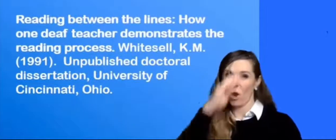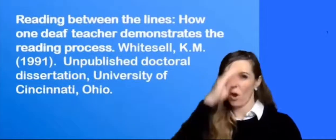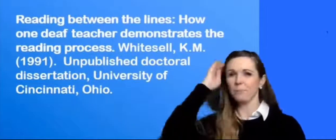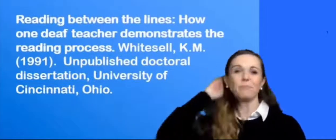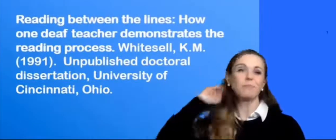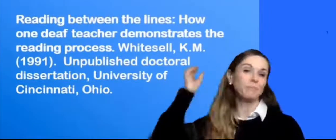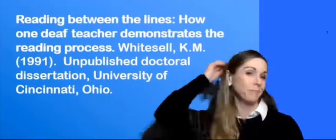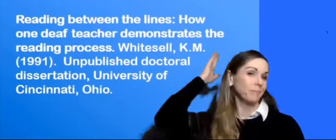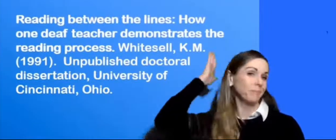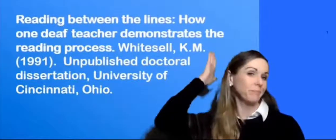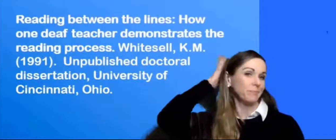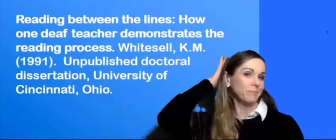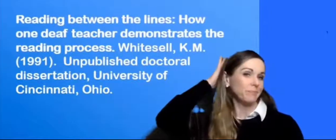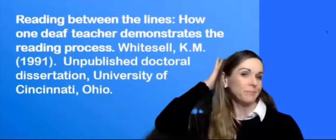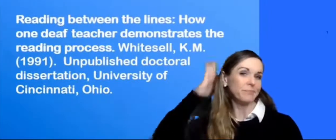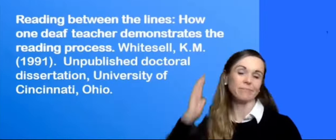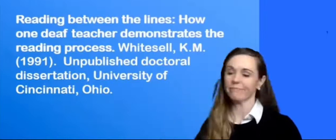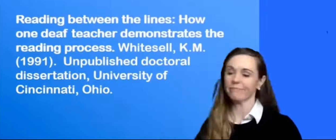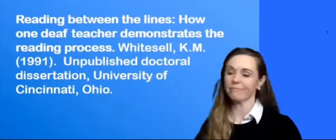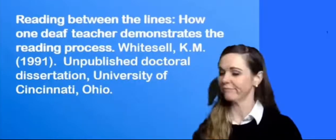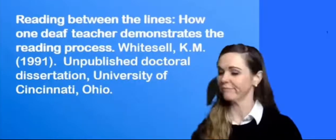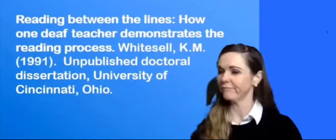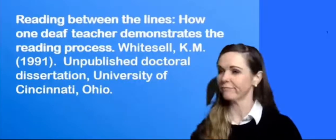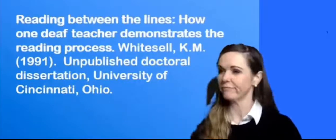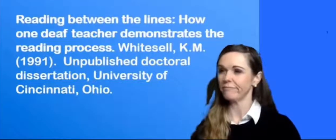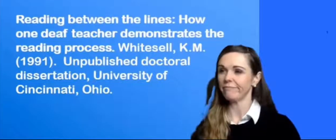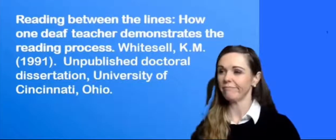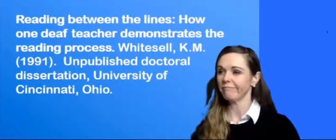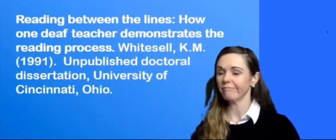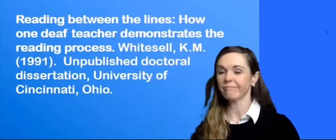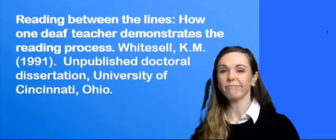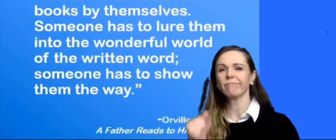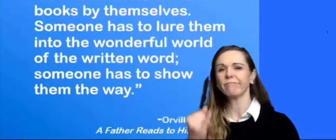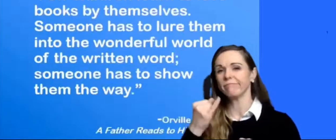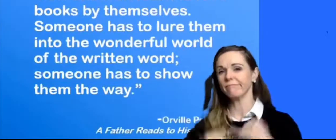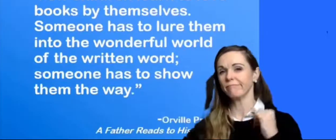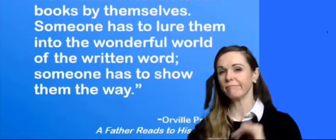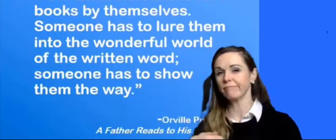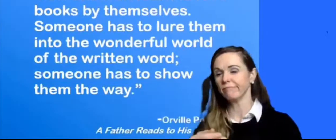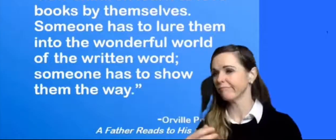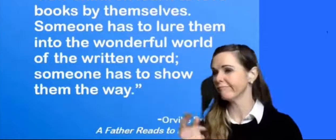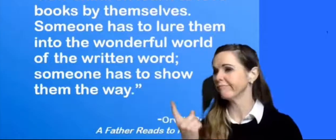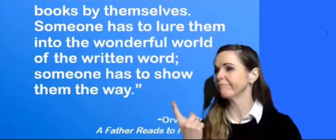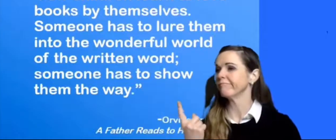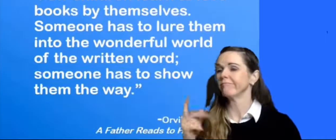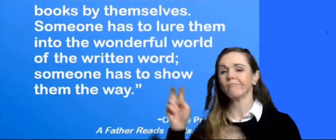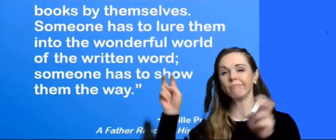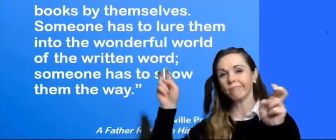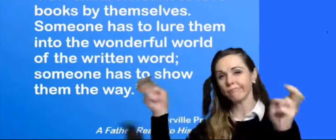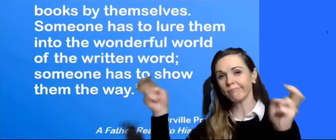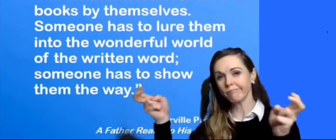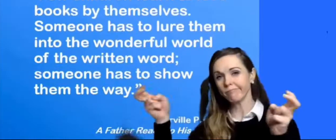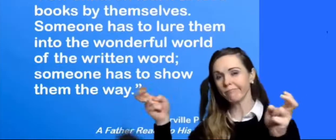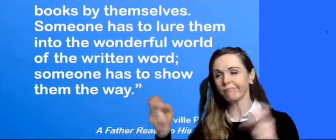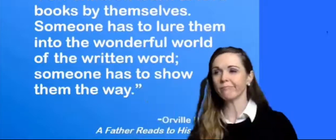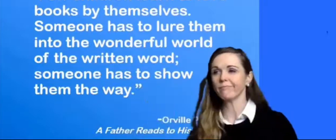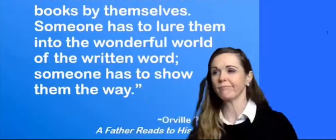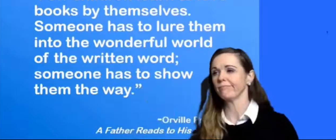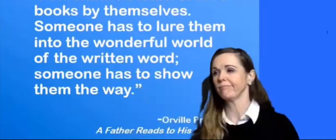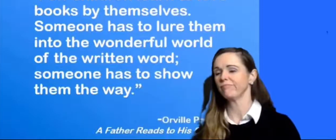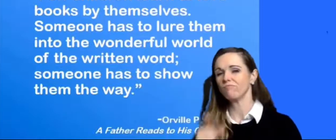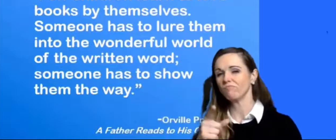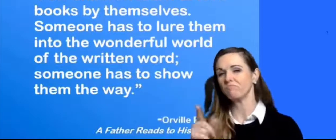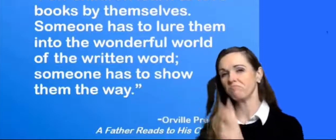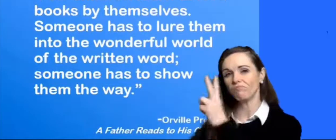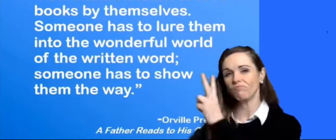it. And those children really took that on as their own success. So keep that in the back of your mind. It really